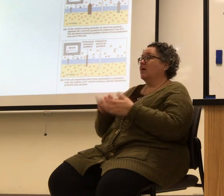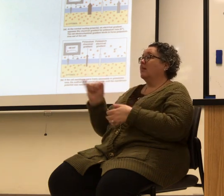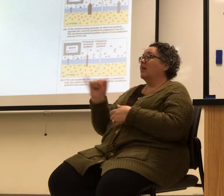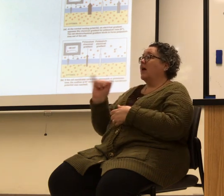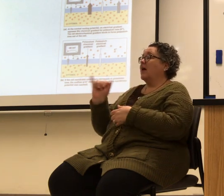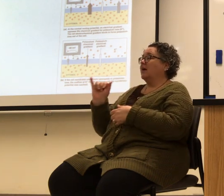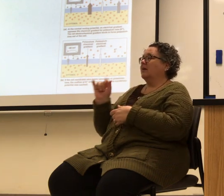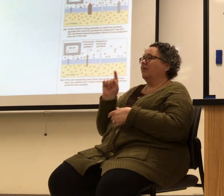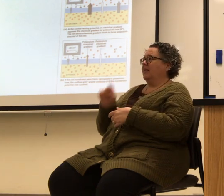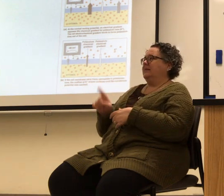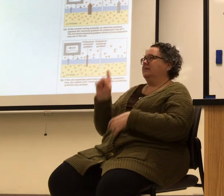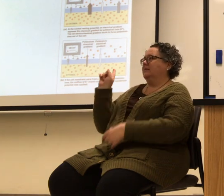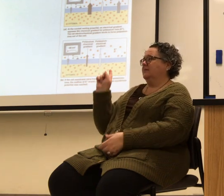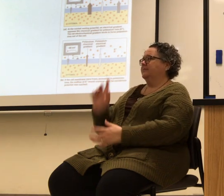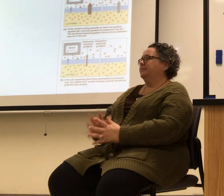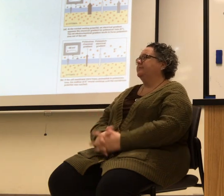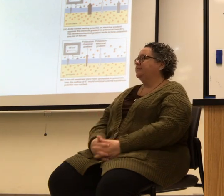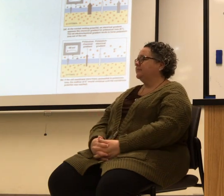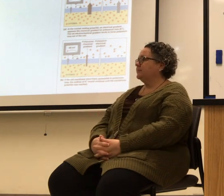like this one here. Negative